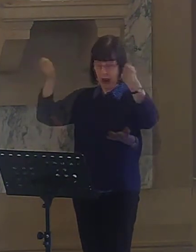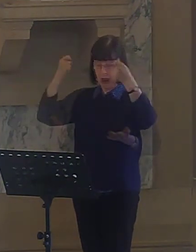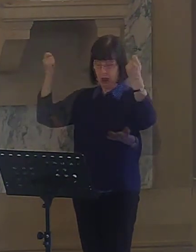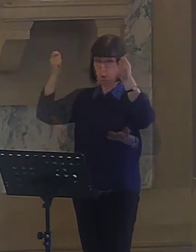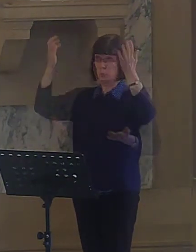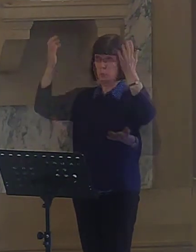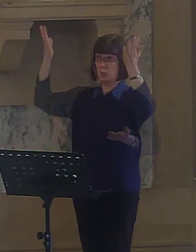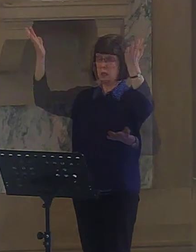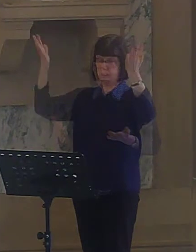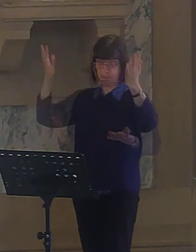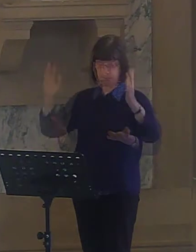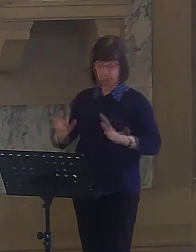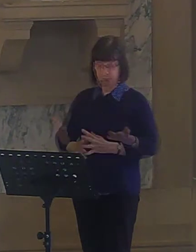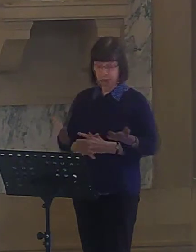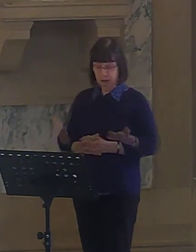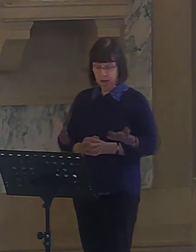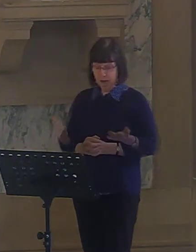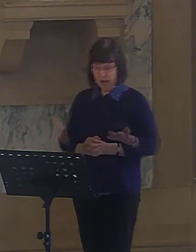praise the Lord. Alleluia.